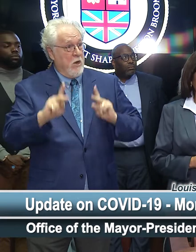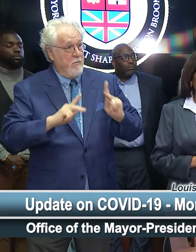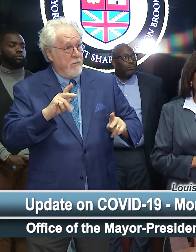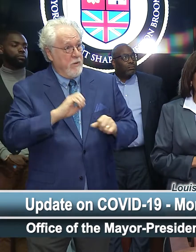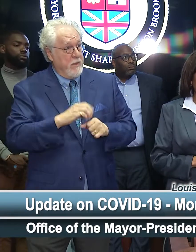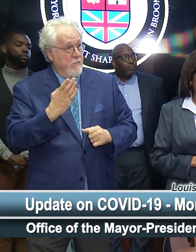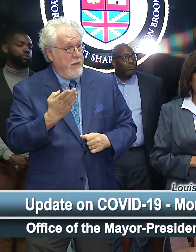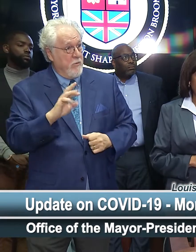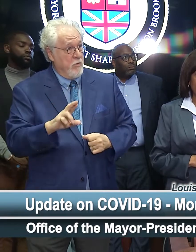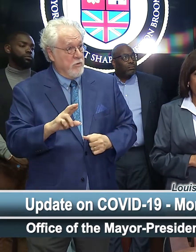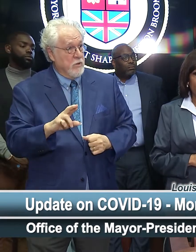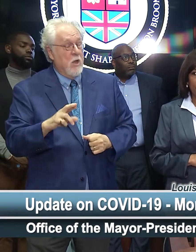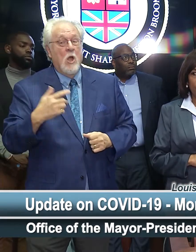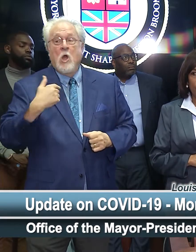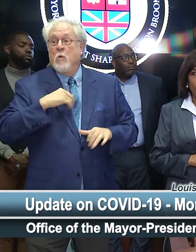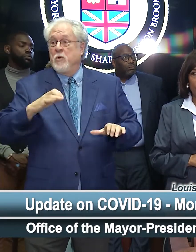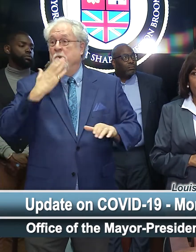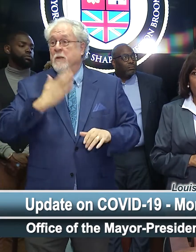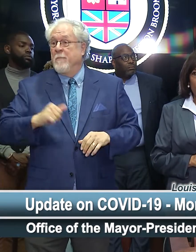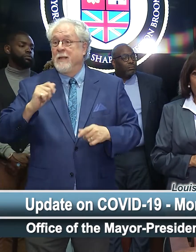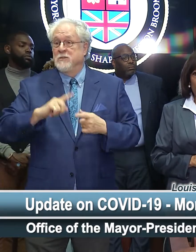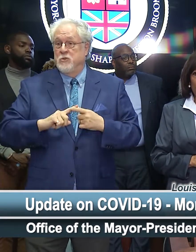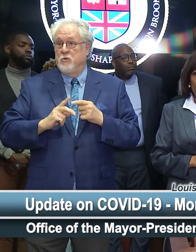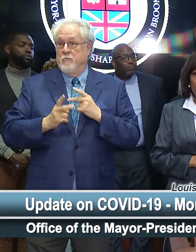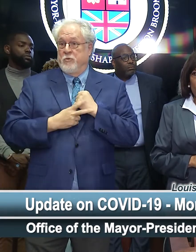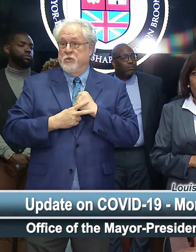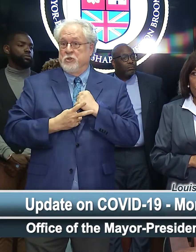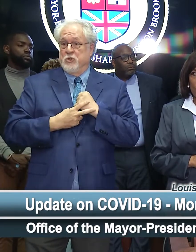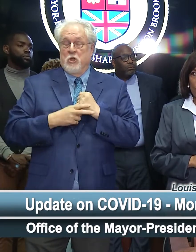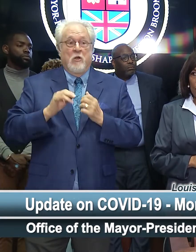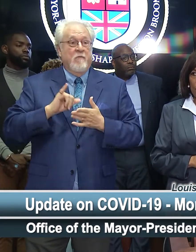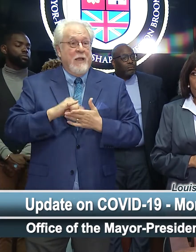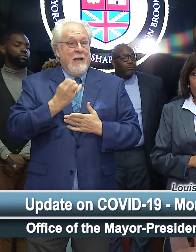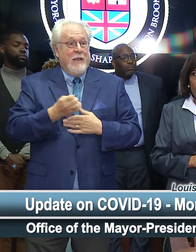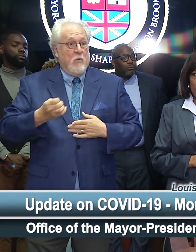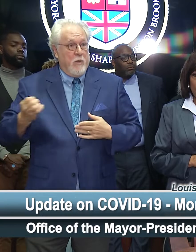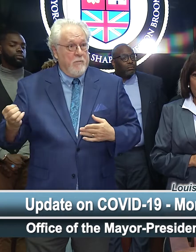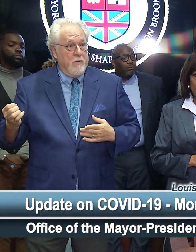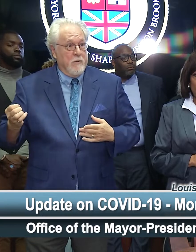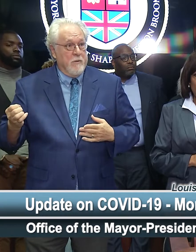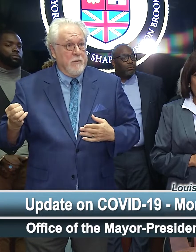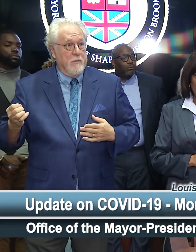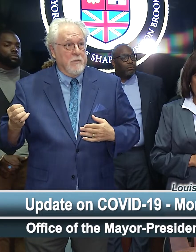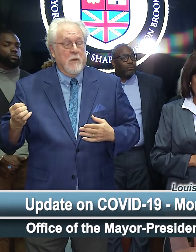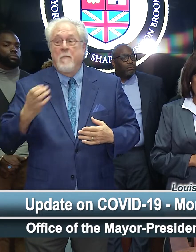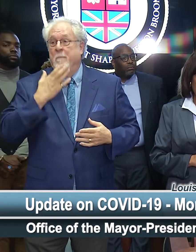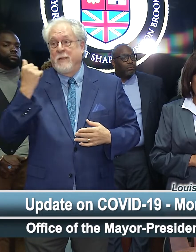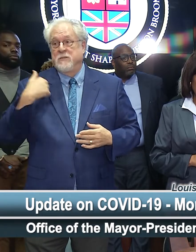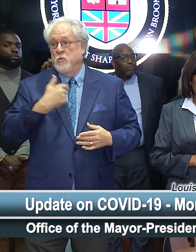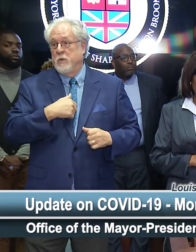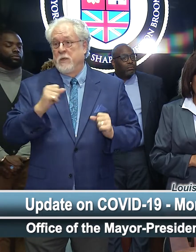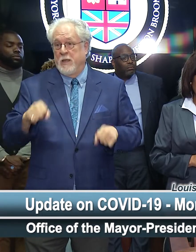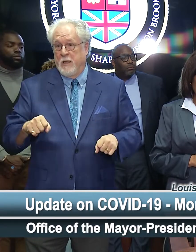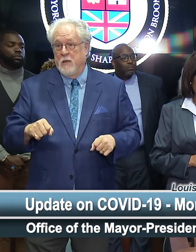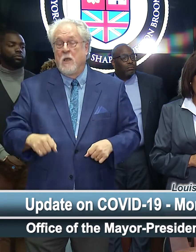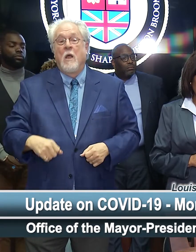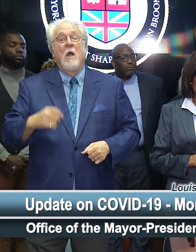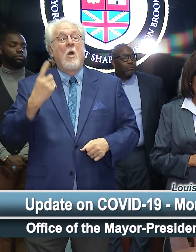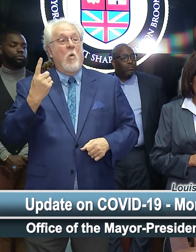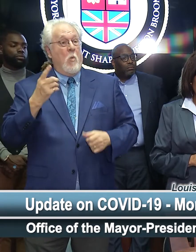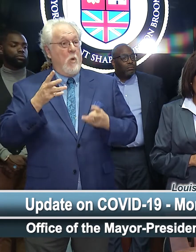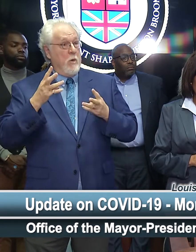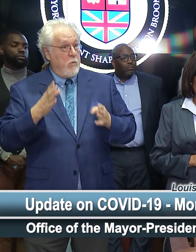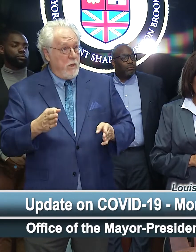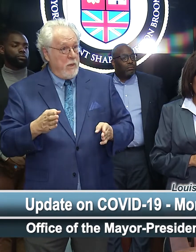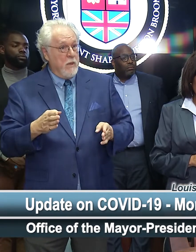right now, we are doing our best to preserve that personal protective equipment as best we can. One of the ways that we will